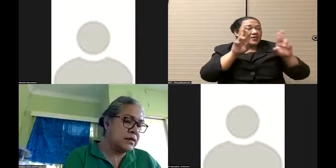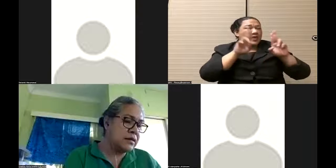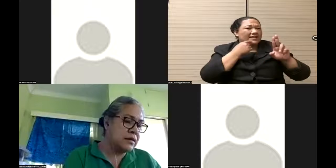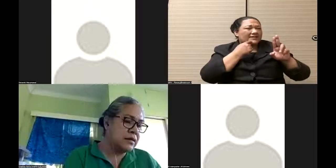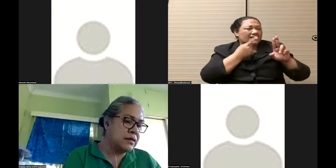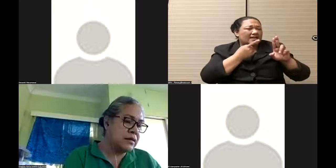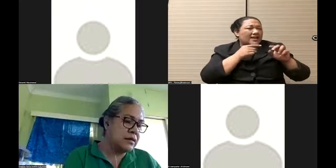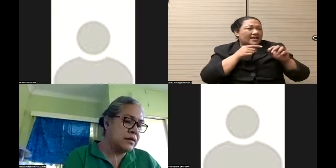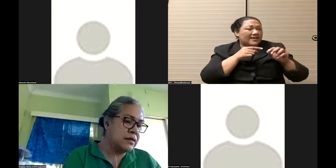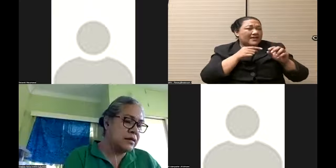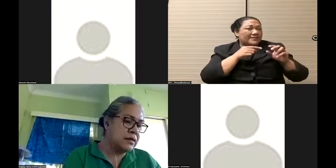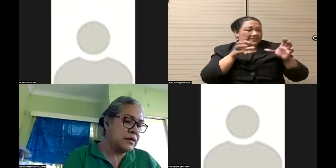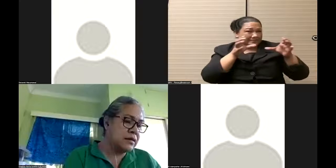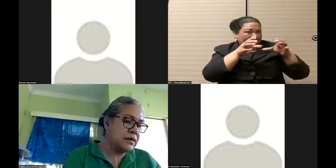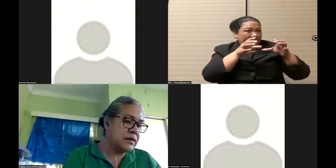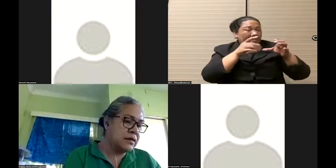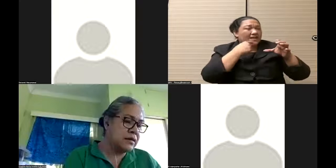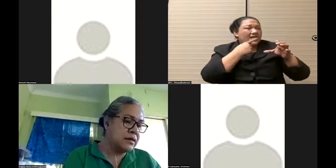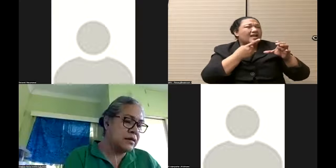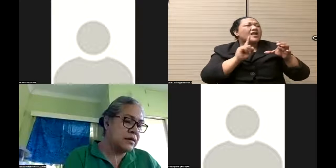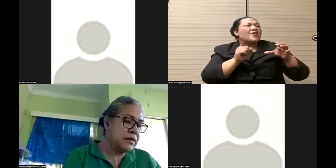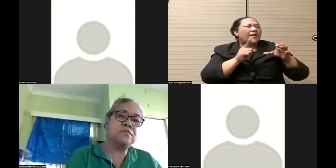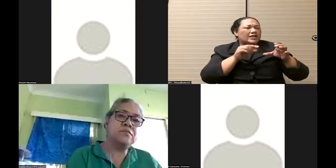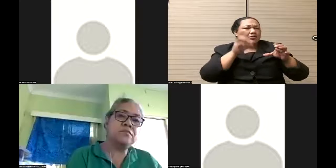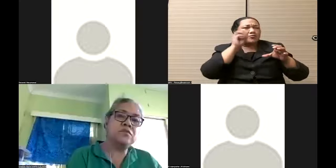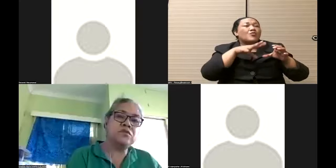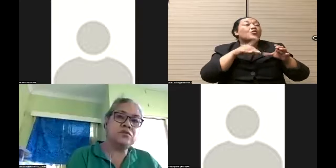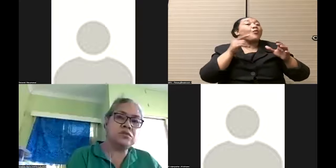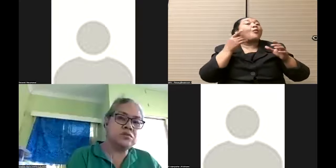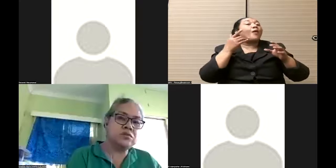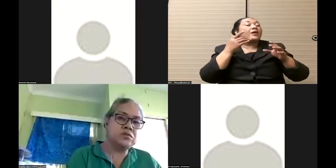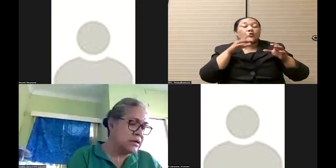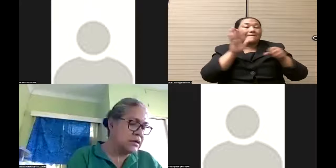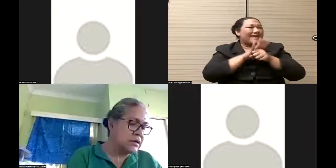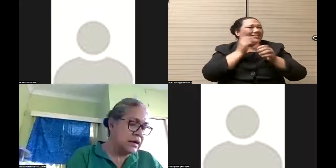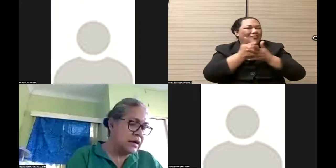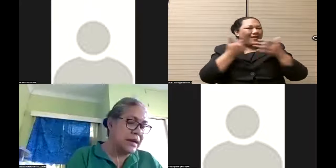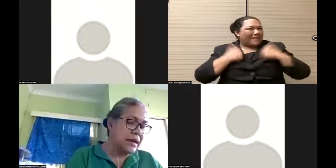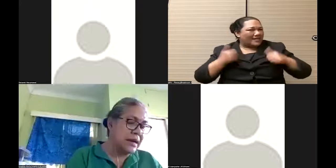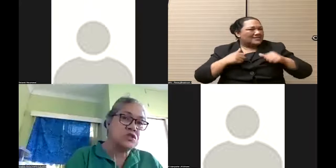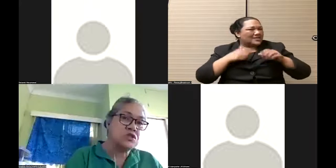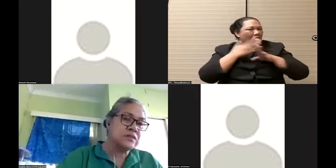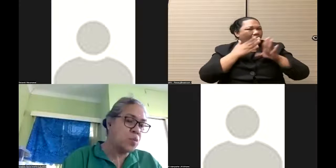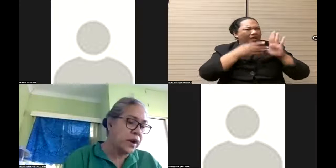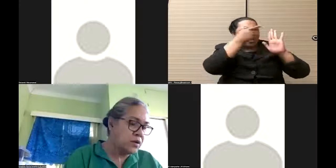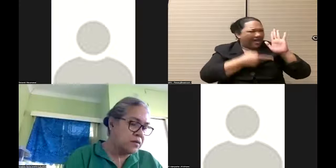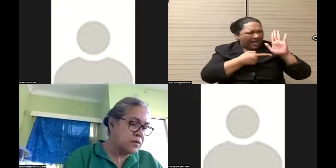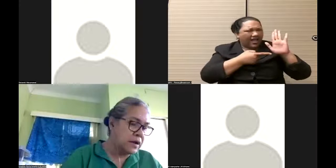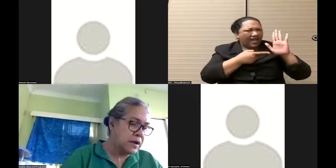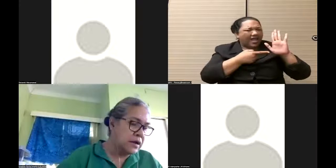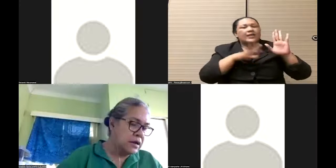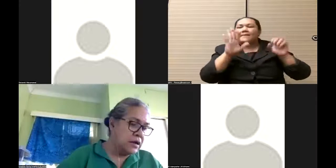practice. What does it mean in terms of the context of partnership? So she was looking at partnership as a